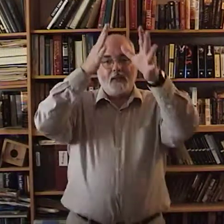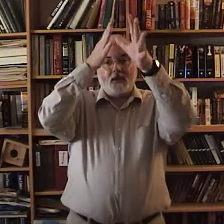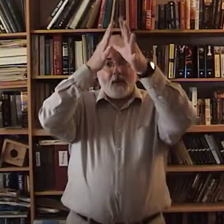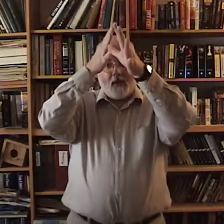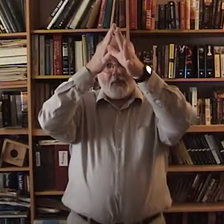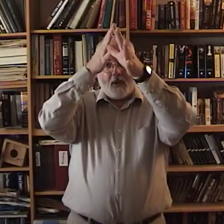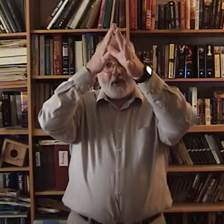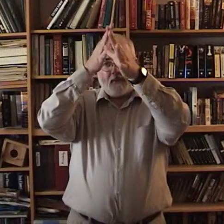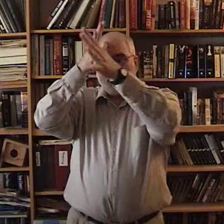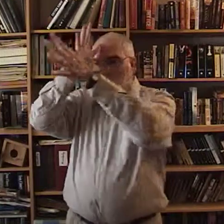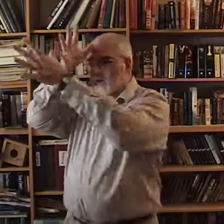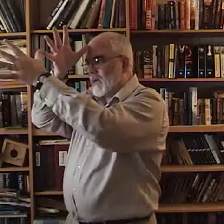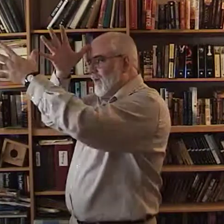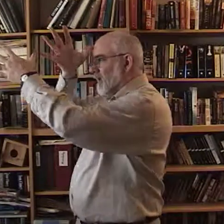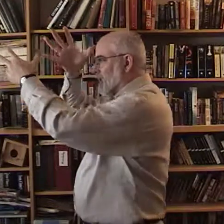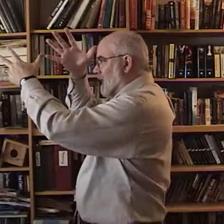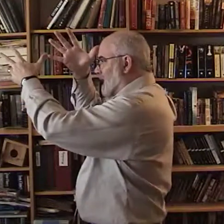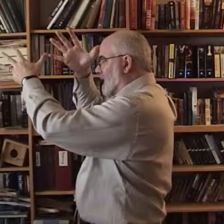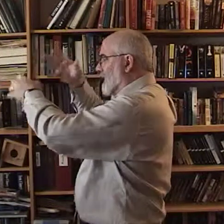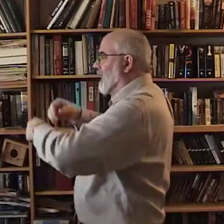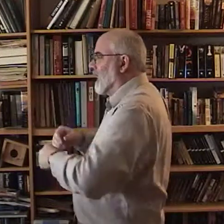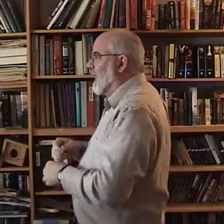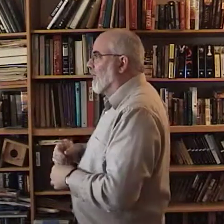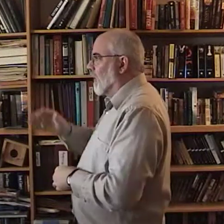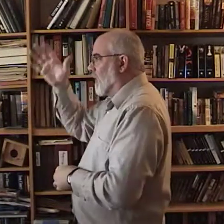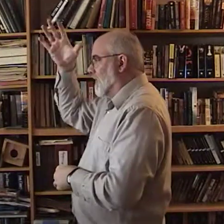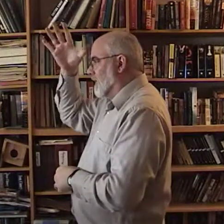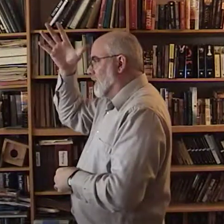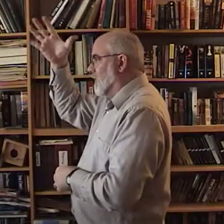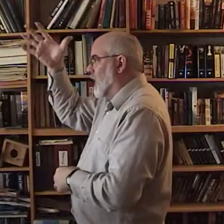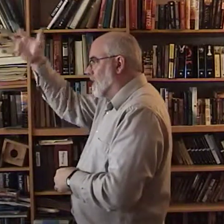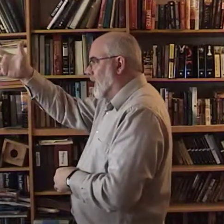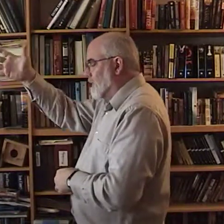is Grandpa, okay? Or Grandpa.